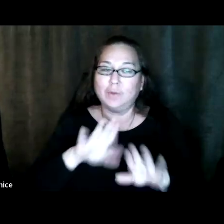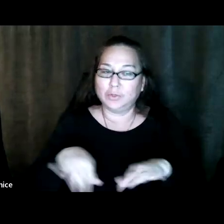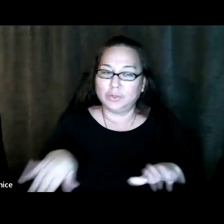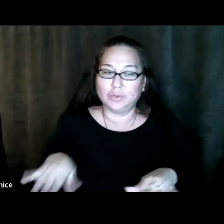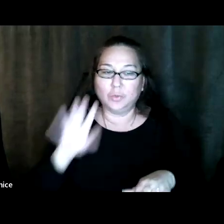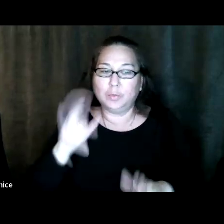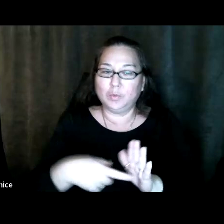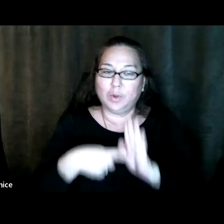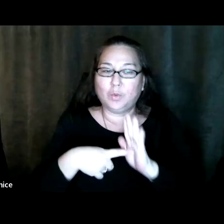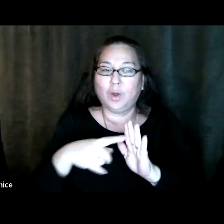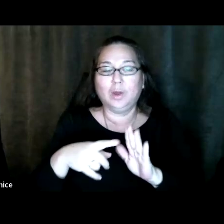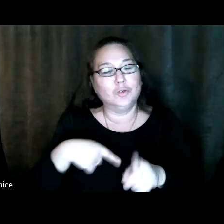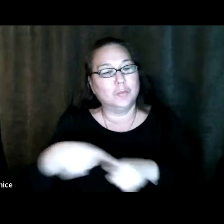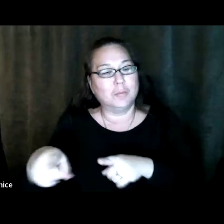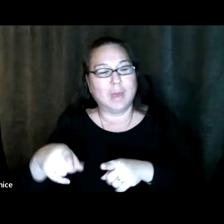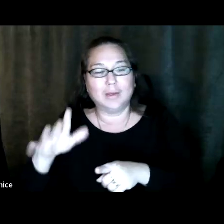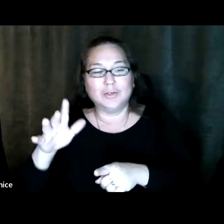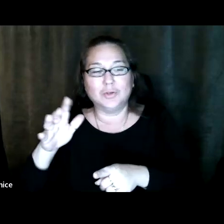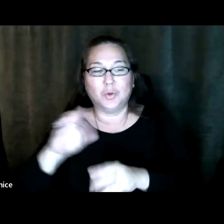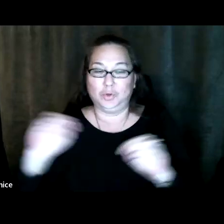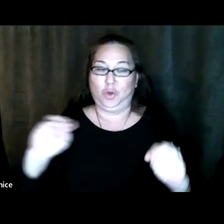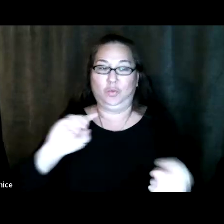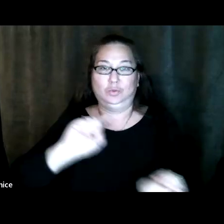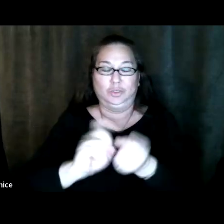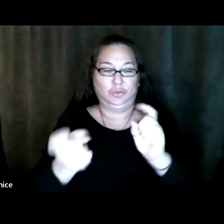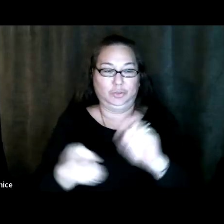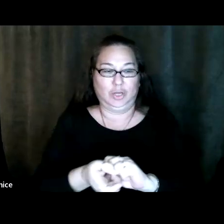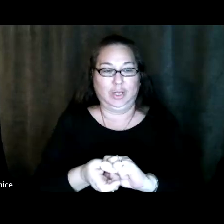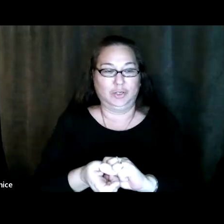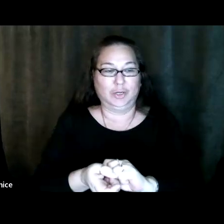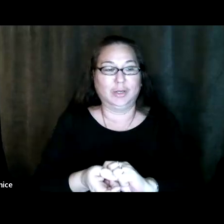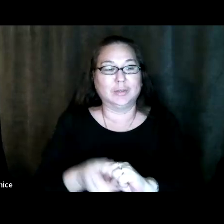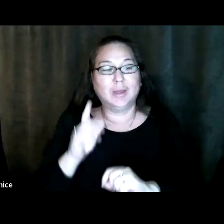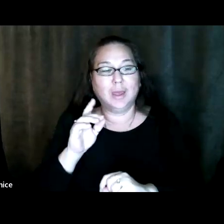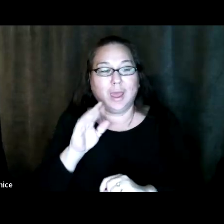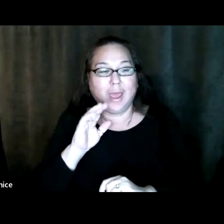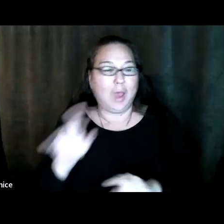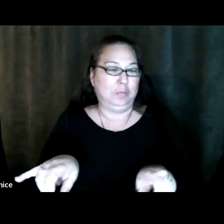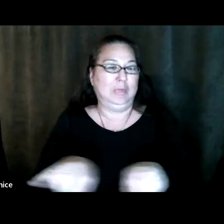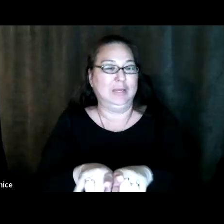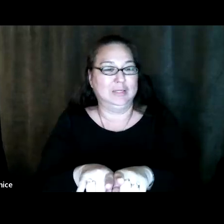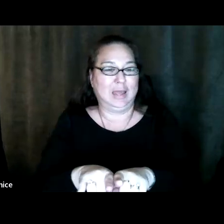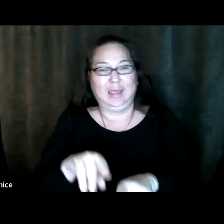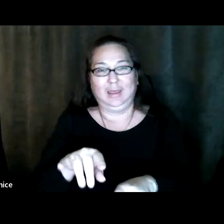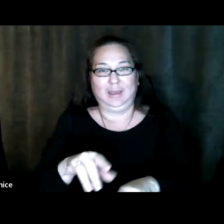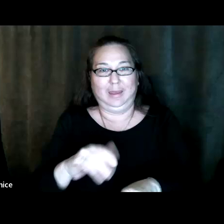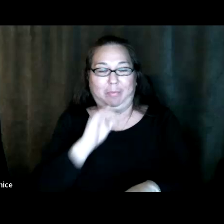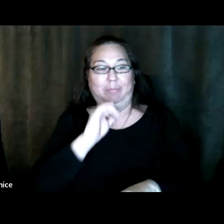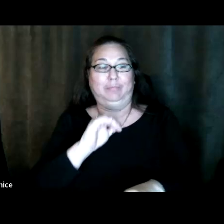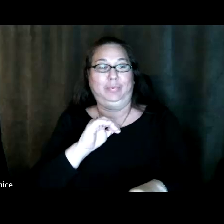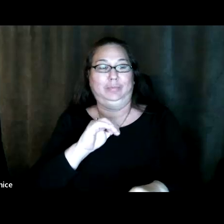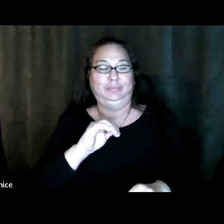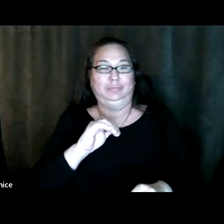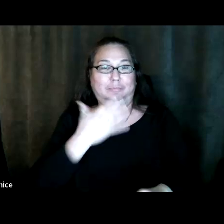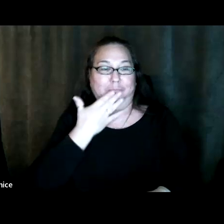and racist system. Yesterday and today, I checked the doomsday clock. It is still 90 seconds before